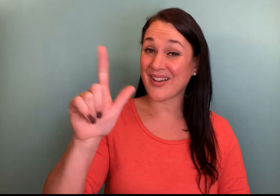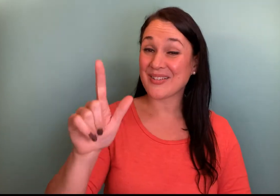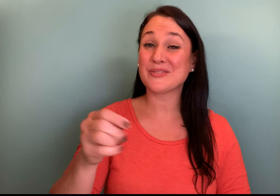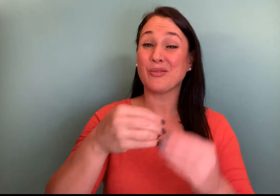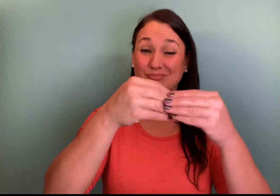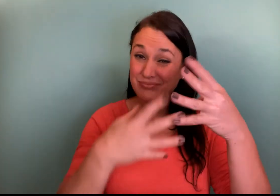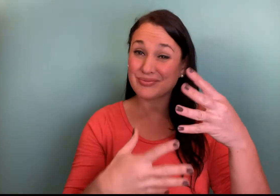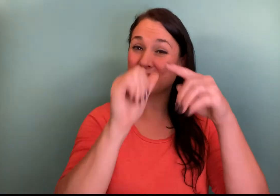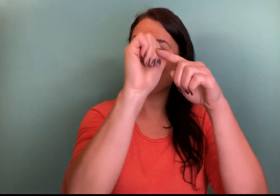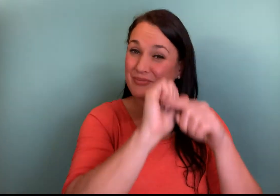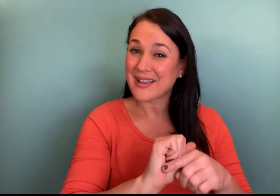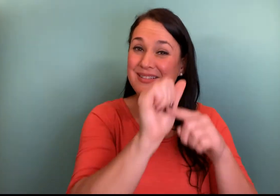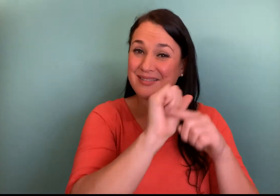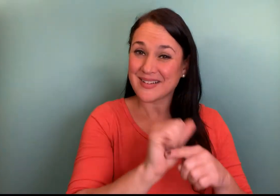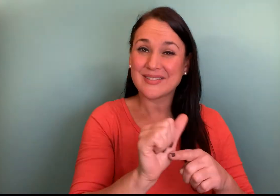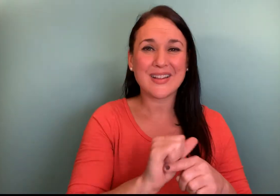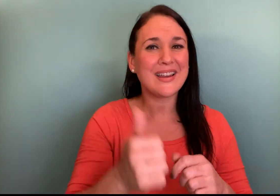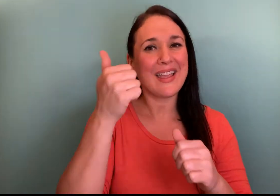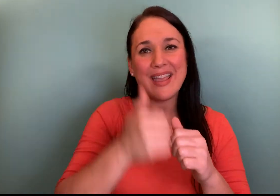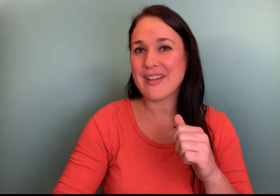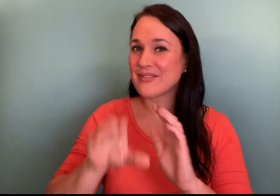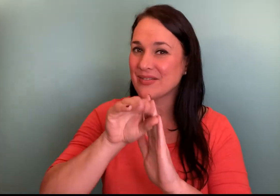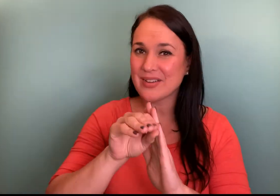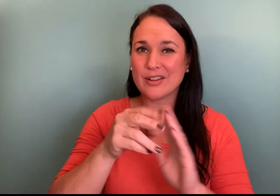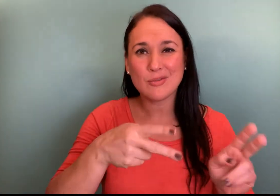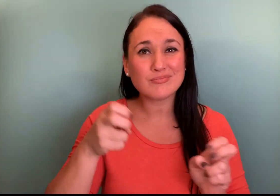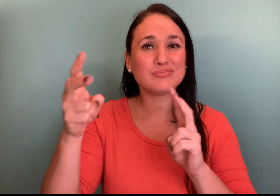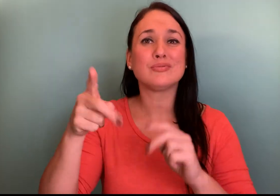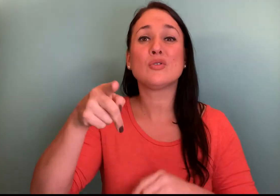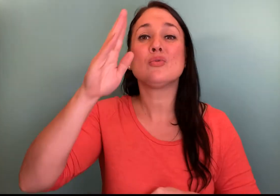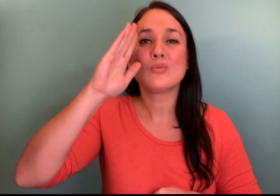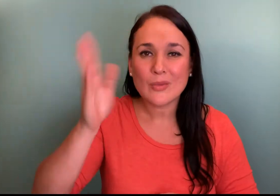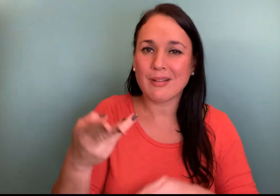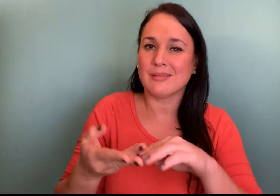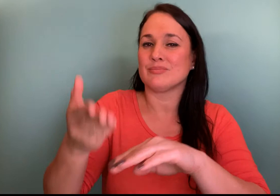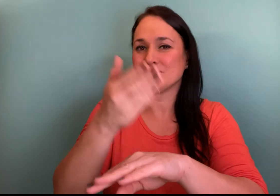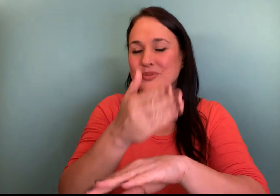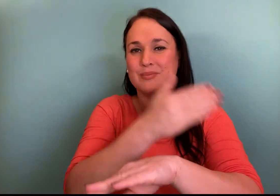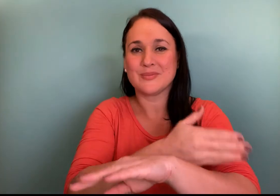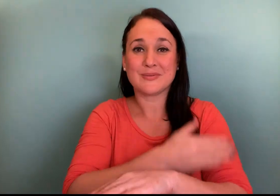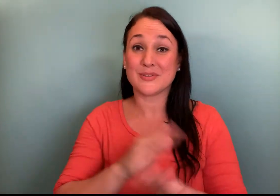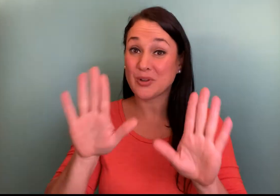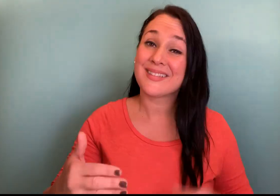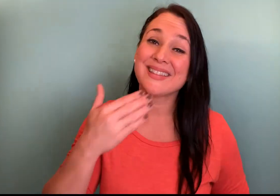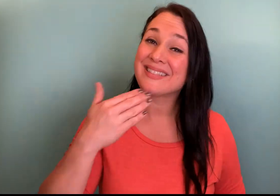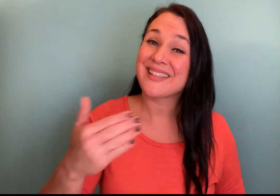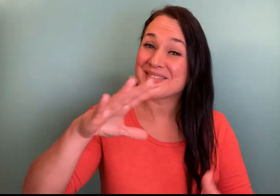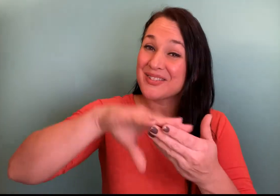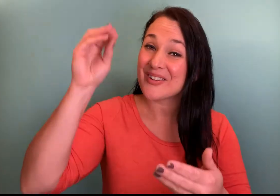Well, that's all we've got today. Go to the drop-down box and practice those list of words. On every single video I upload, you'll improve every